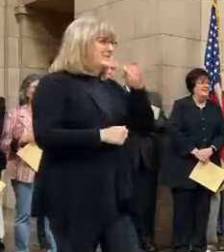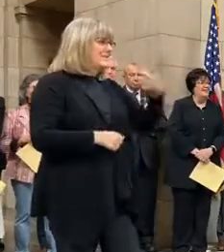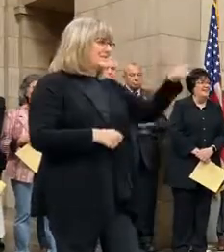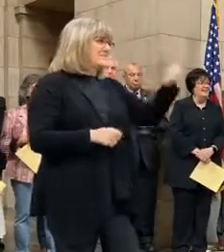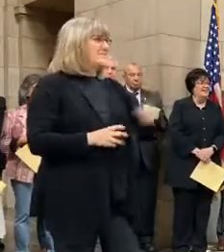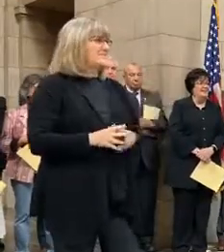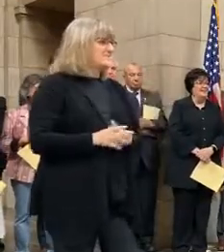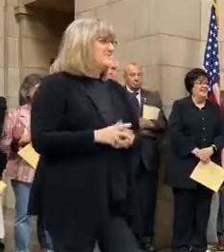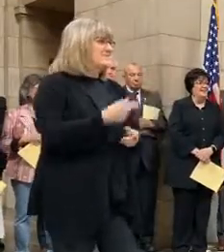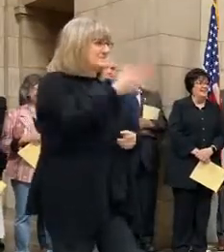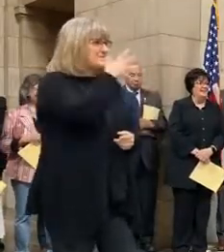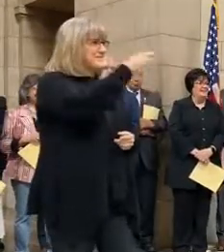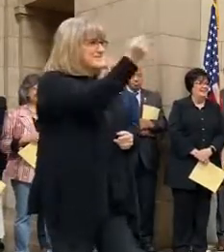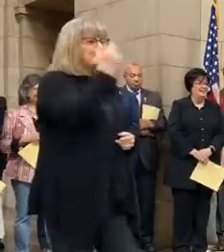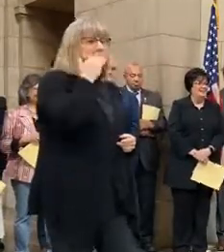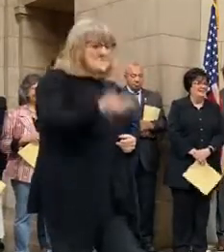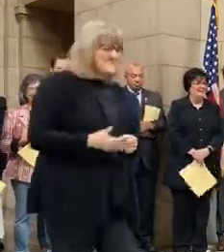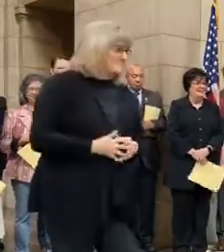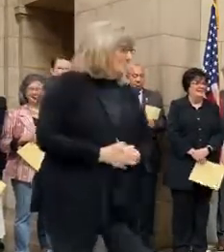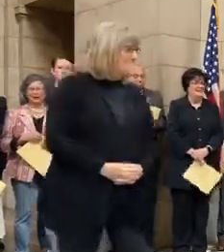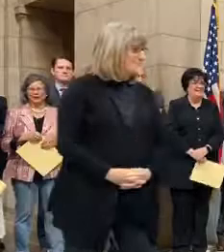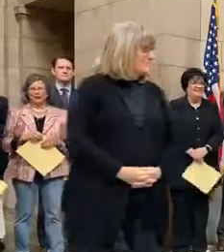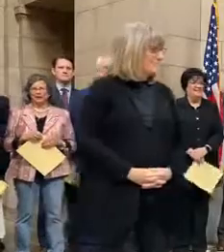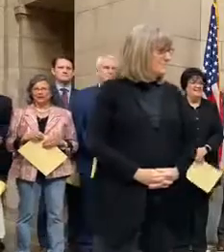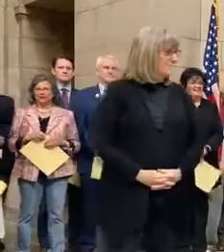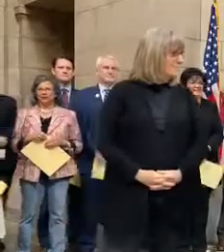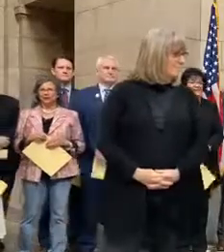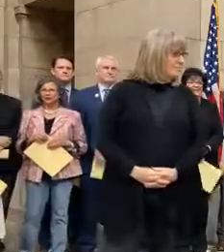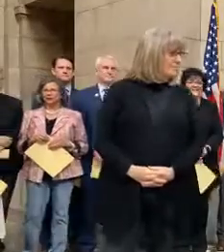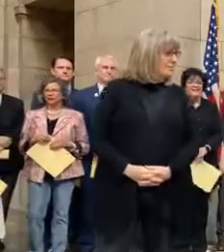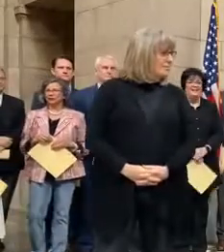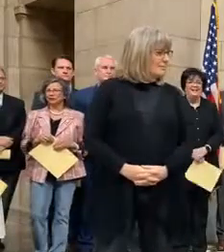Huh? You'll take it from him. Great, thanks.